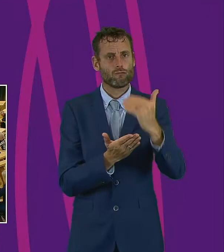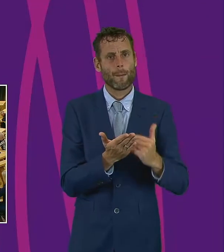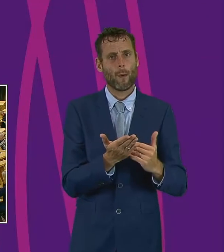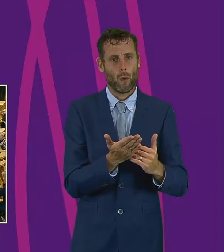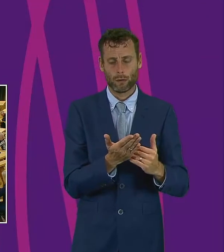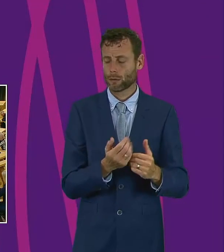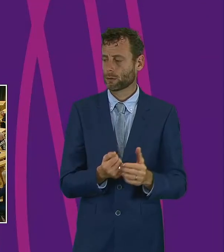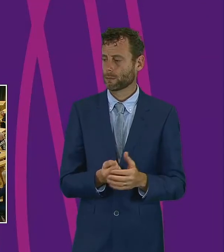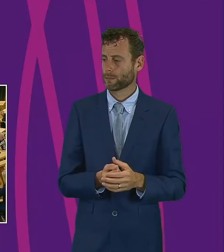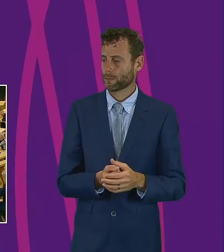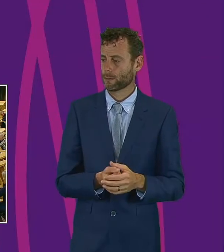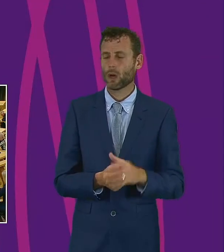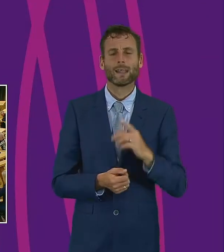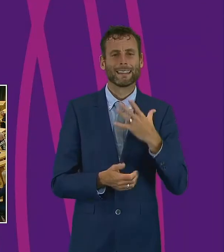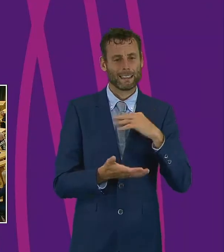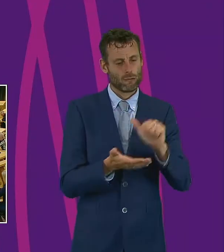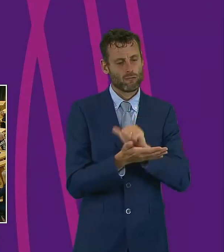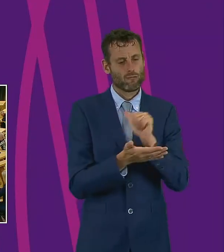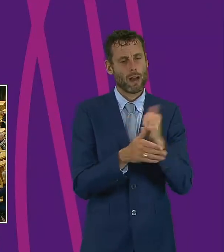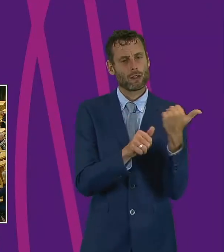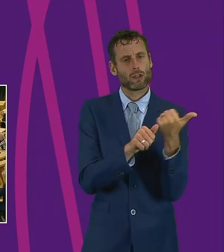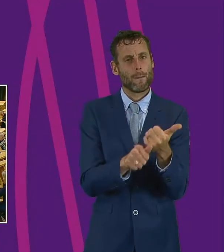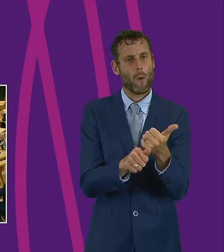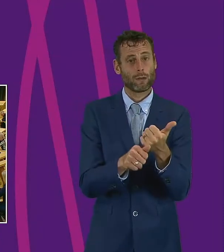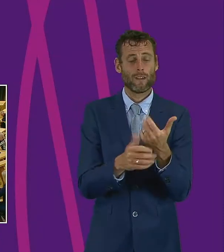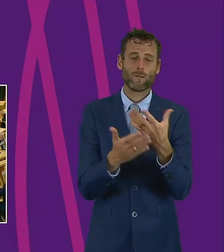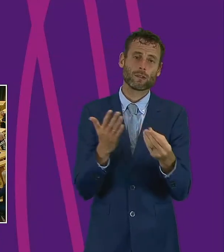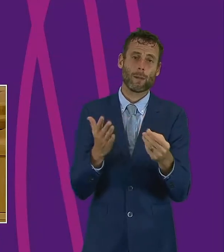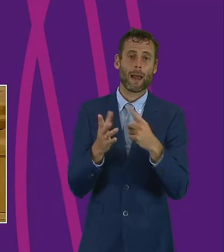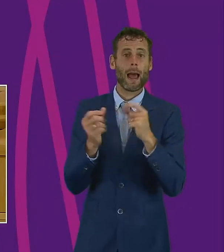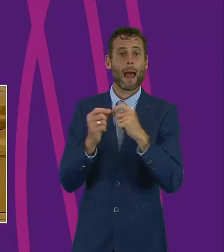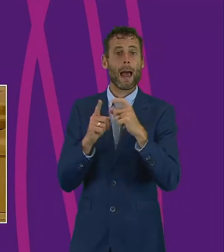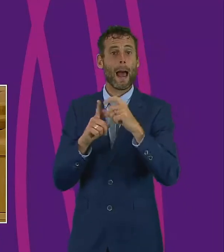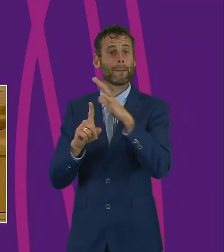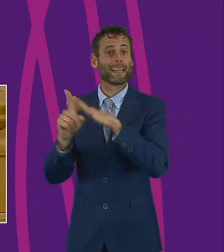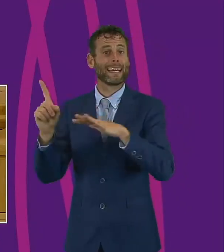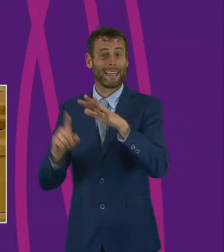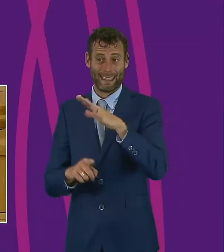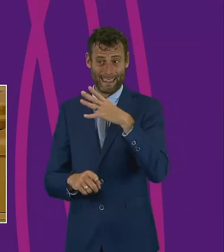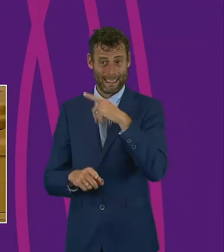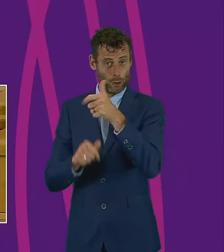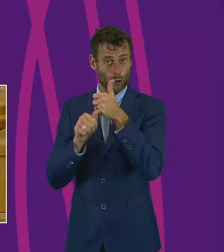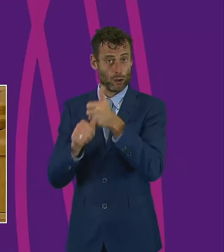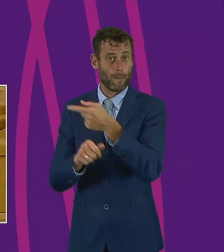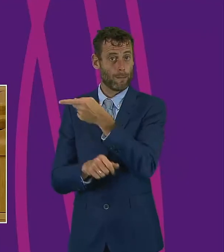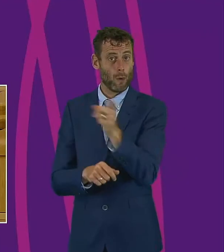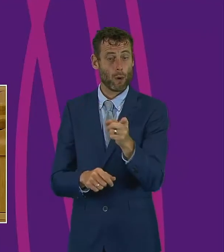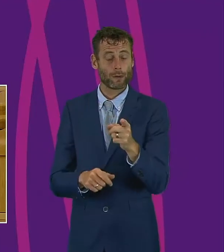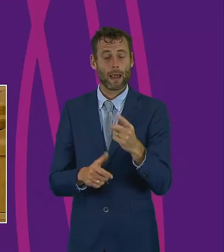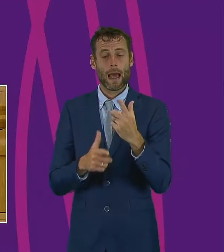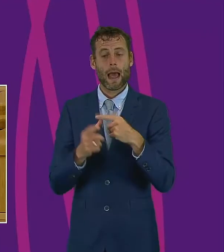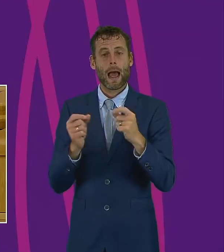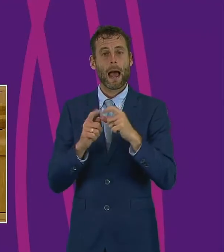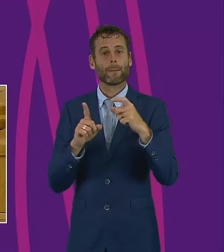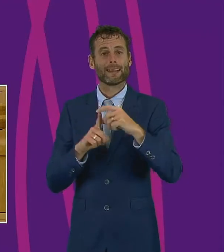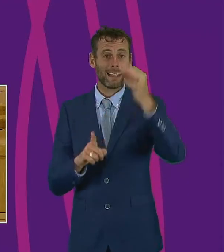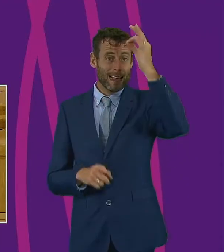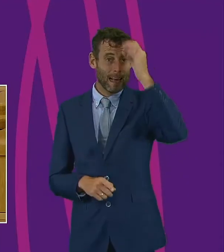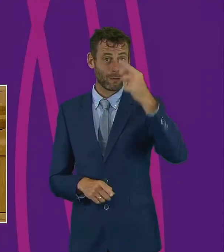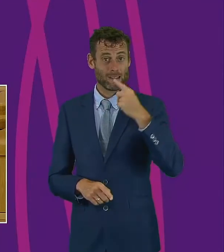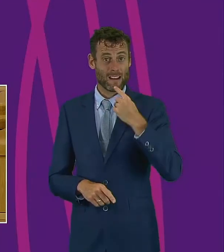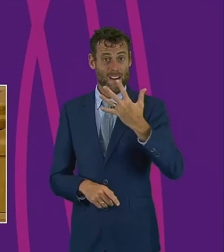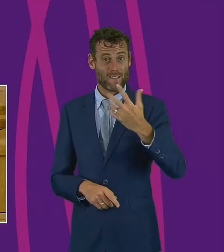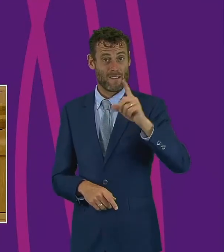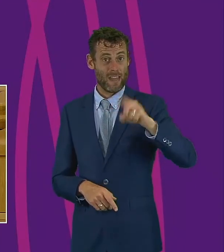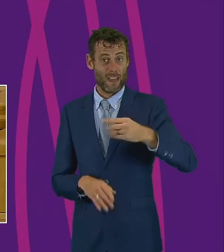themselves and for their families. Businesses are on a knife edge. Aberdeen Council are clear that over 5,000 jobs are at risk without more